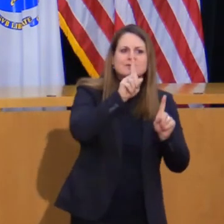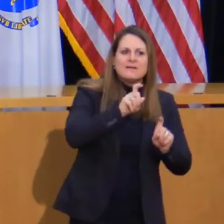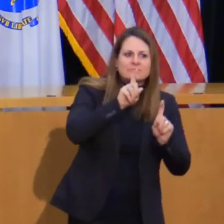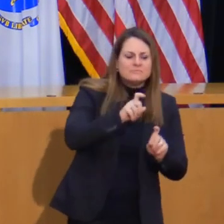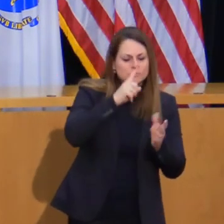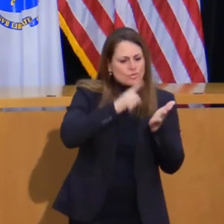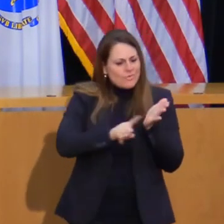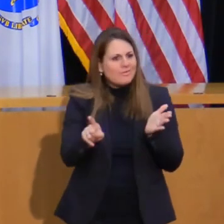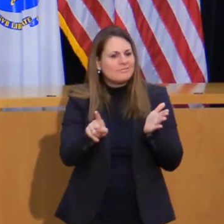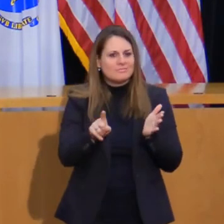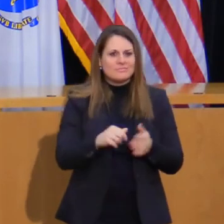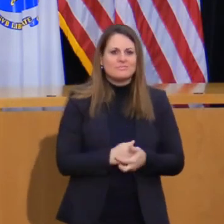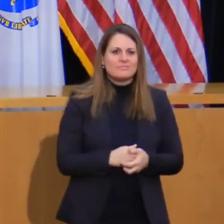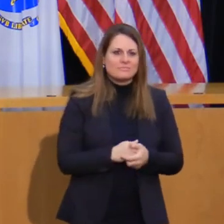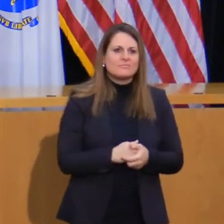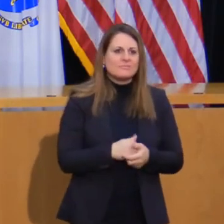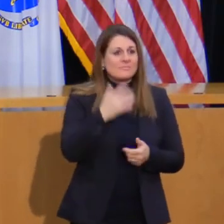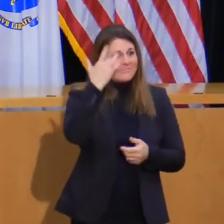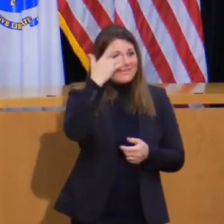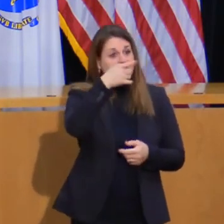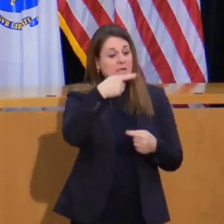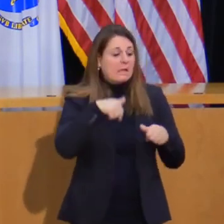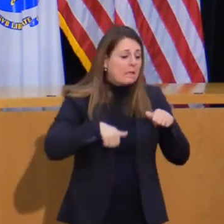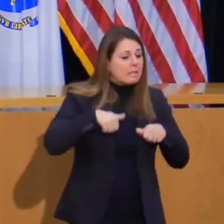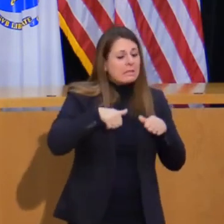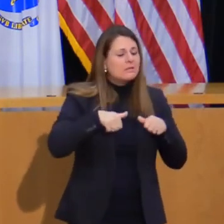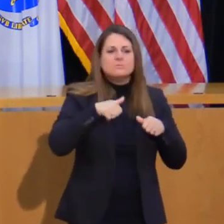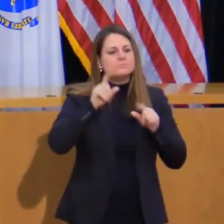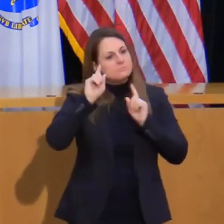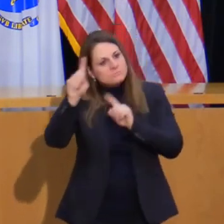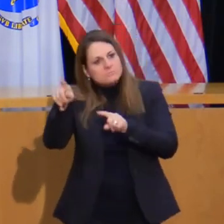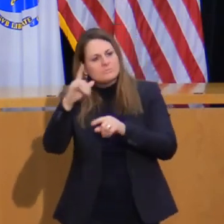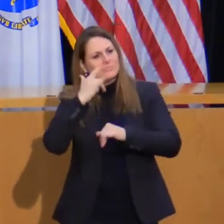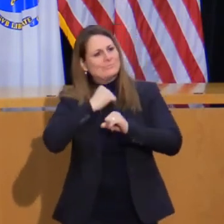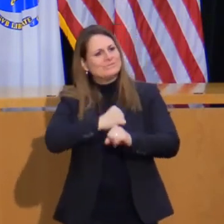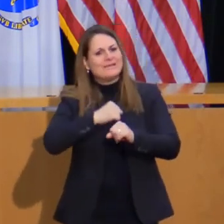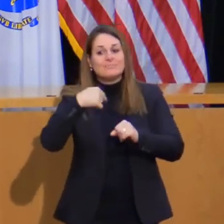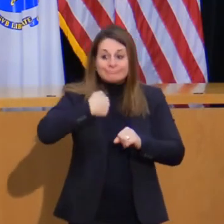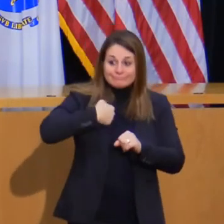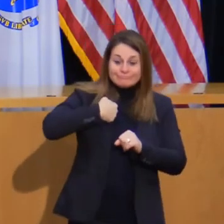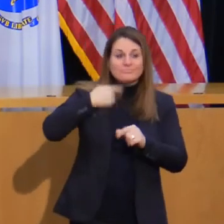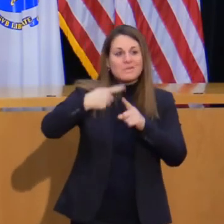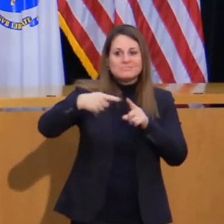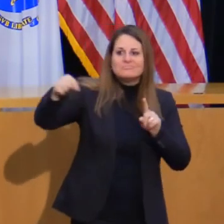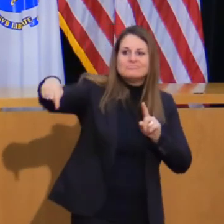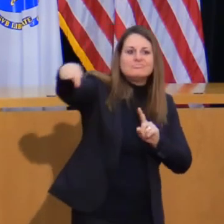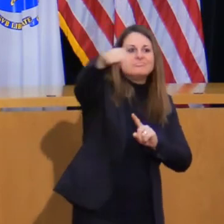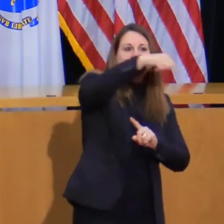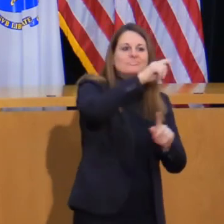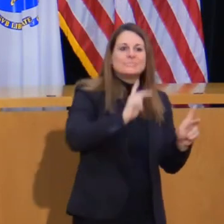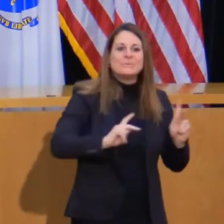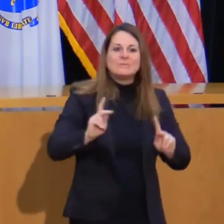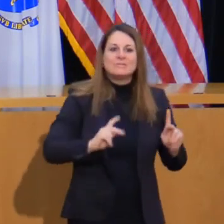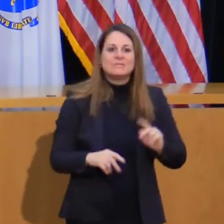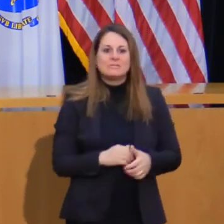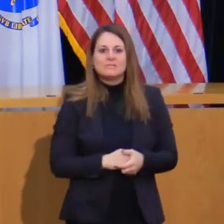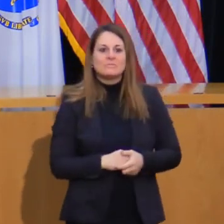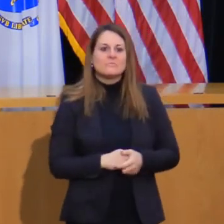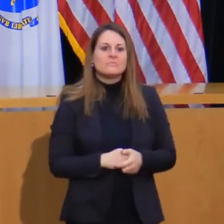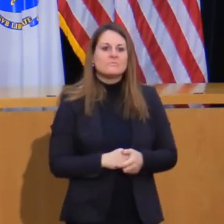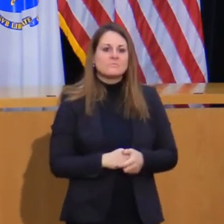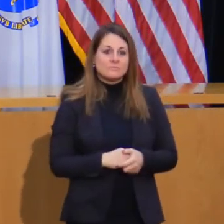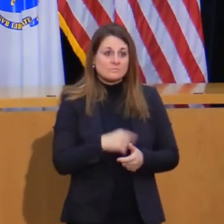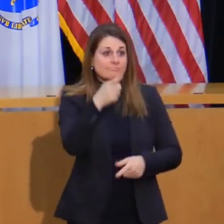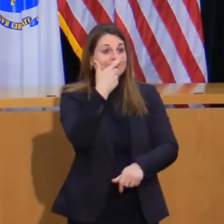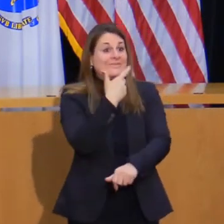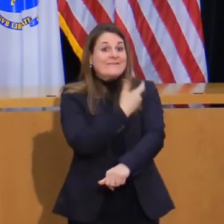family, and to protect your communities against the spread of the virus. On vaccines, over 1.1 million individuals